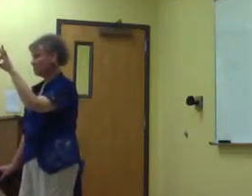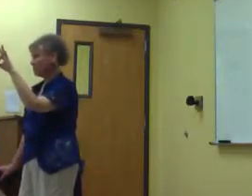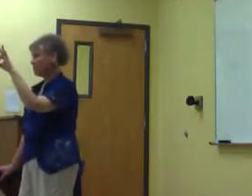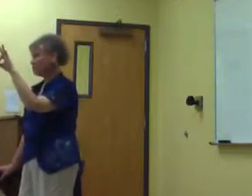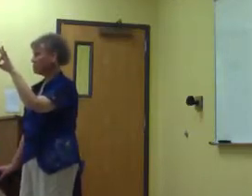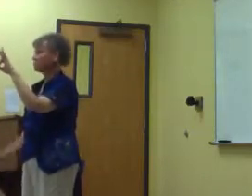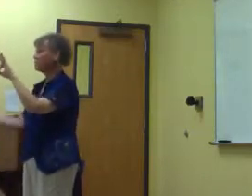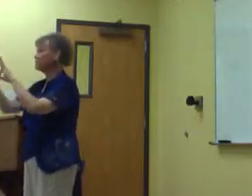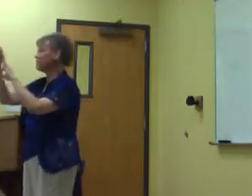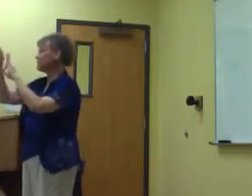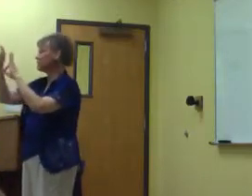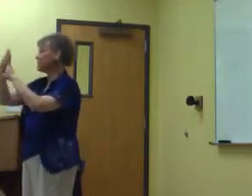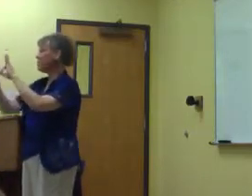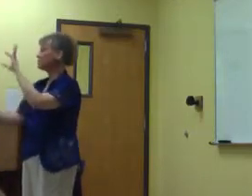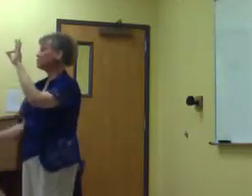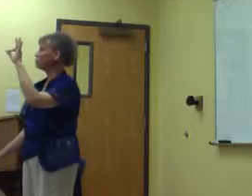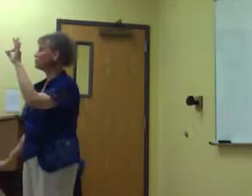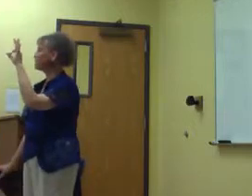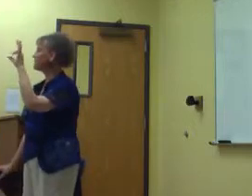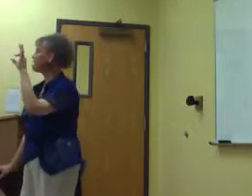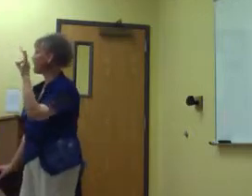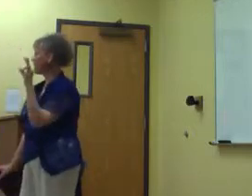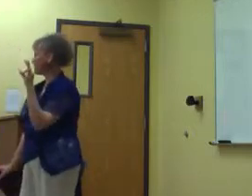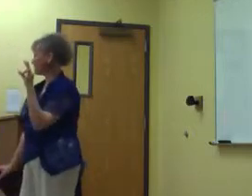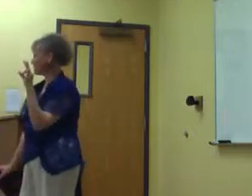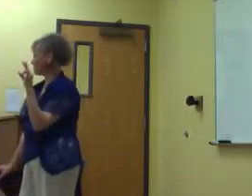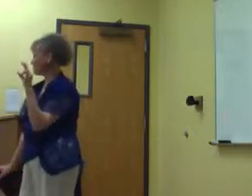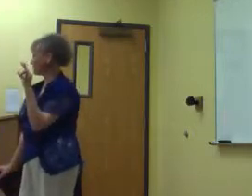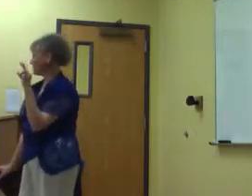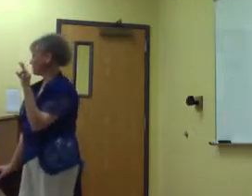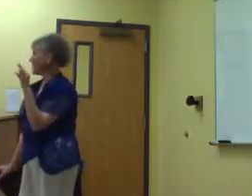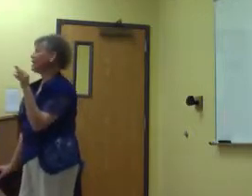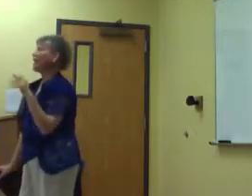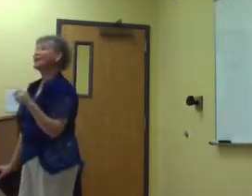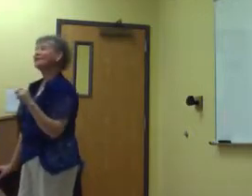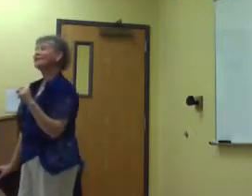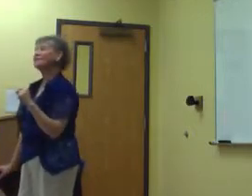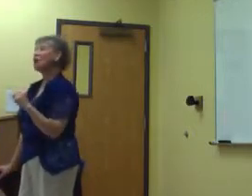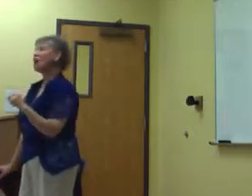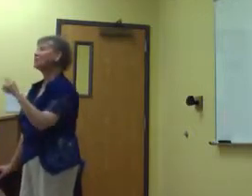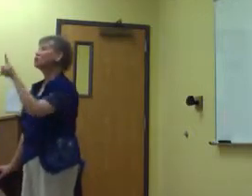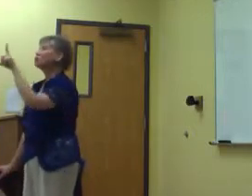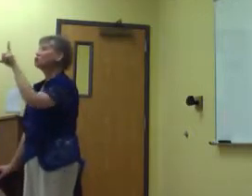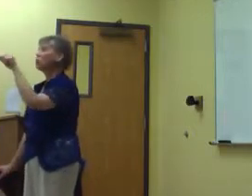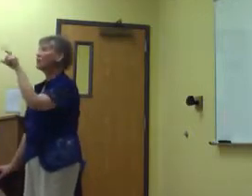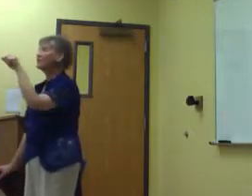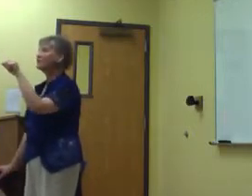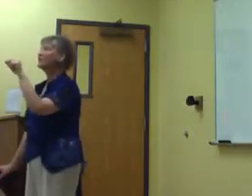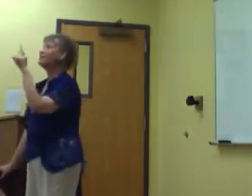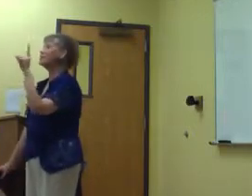Right? So these have got to come up so that you've got a 9 there. And it is not